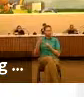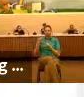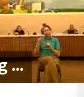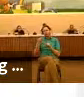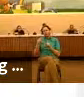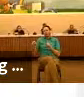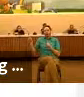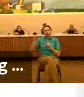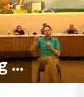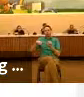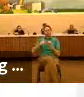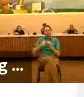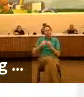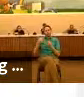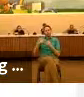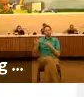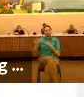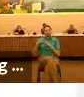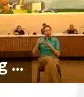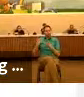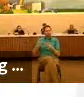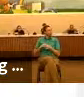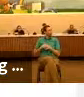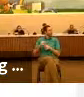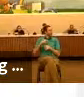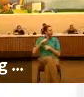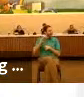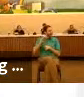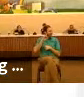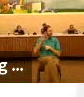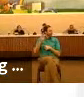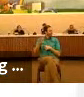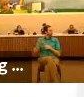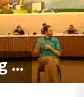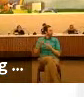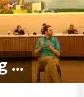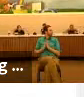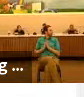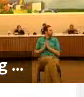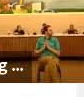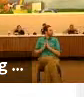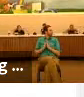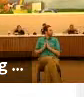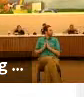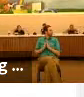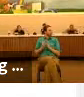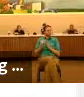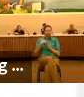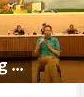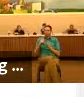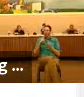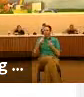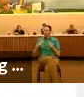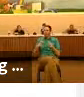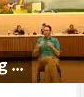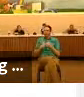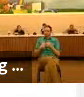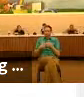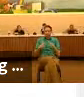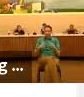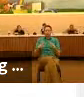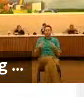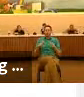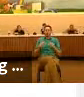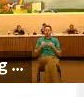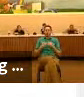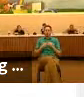pond. It was close to his house. And I think his requests were to have the pond relocated further away.